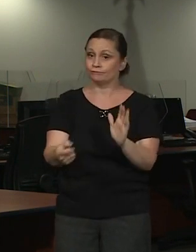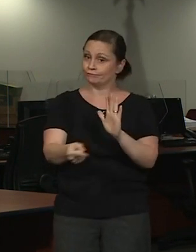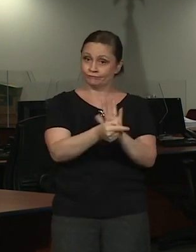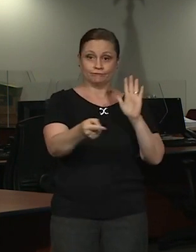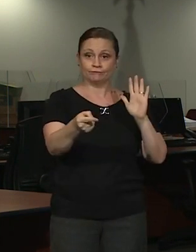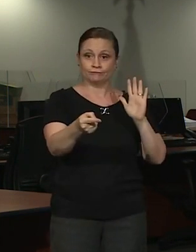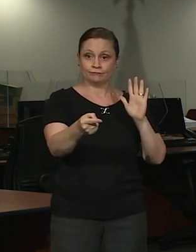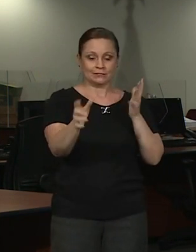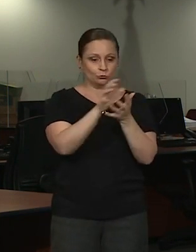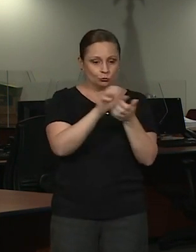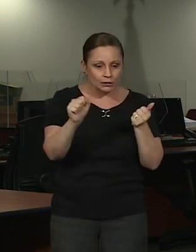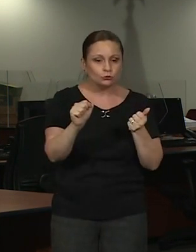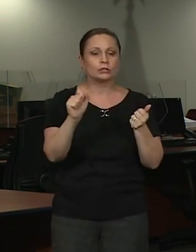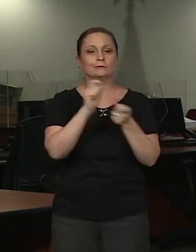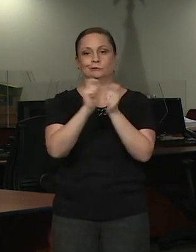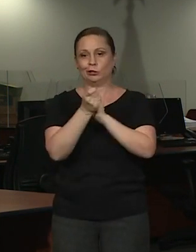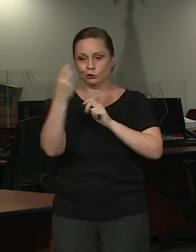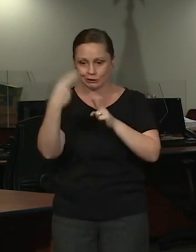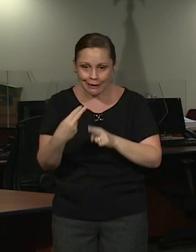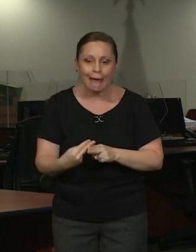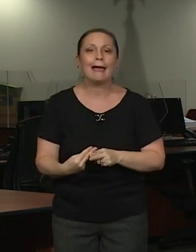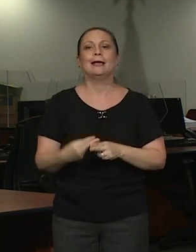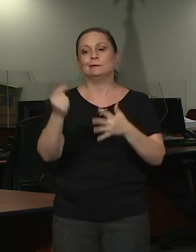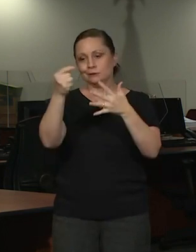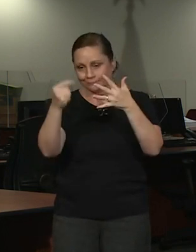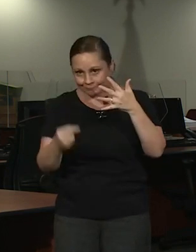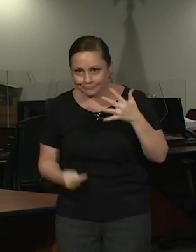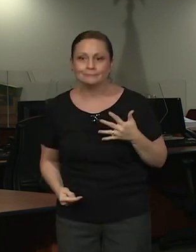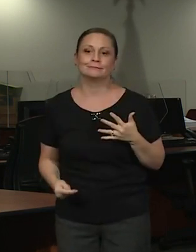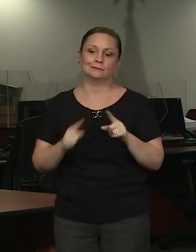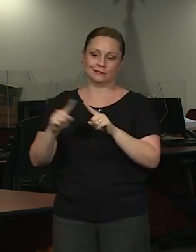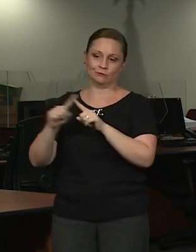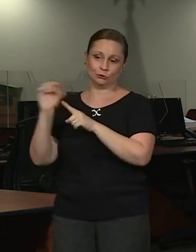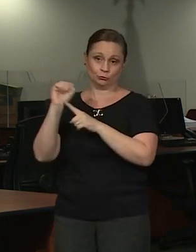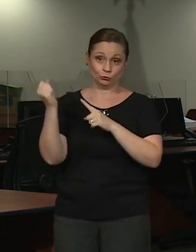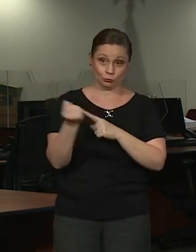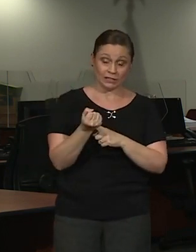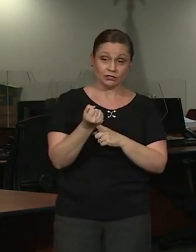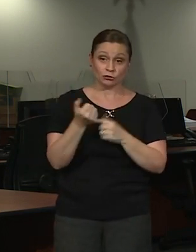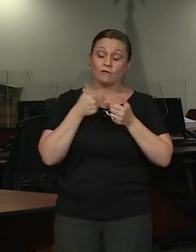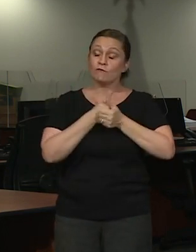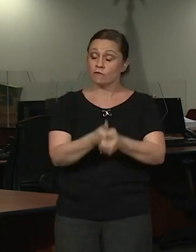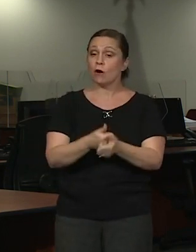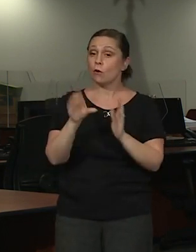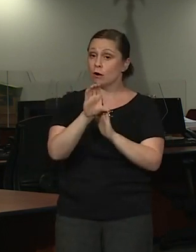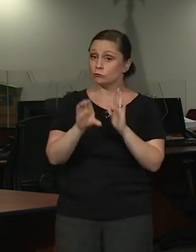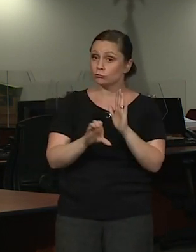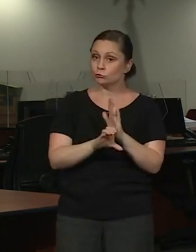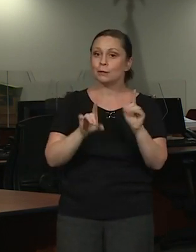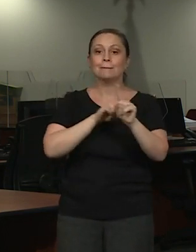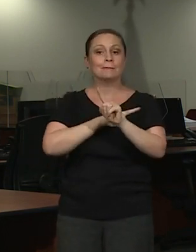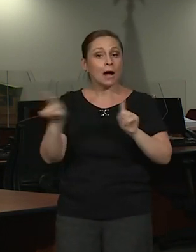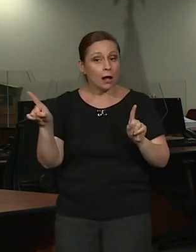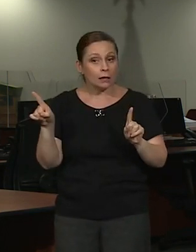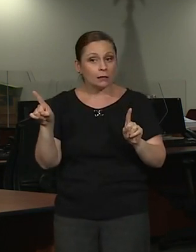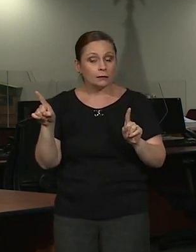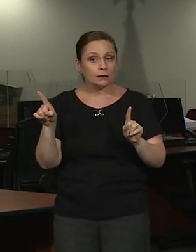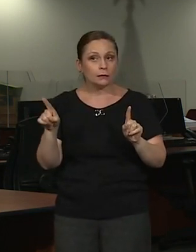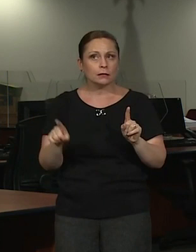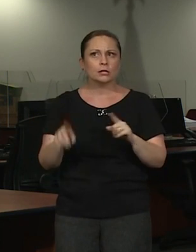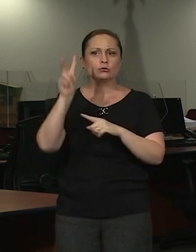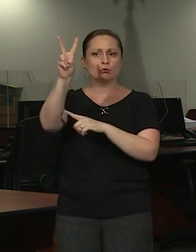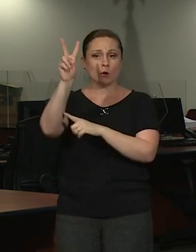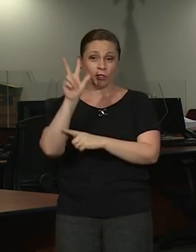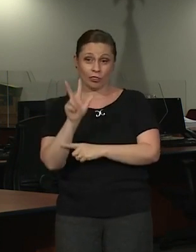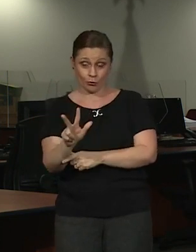a variety of different things under different circumstances is constitutional. But the the